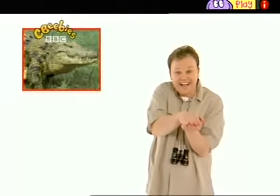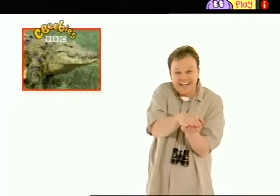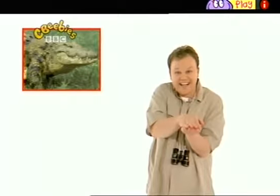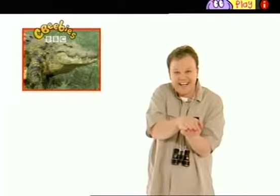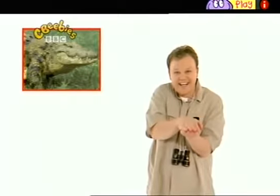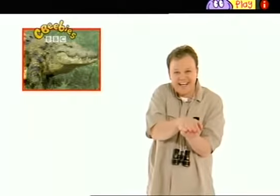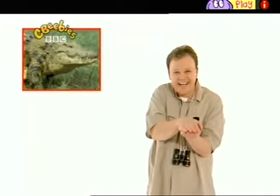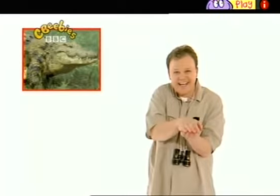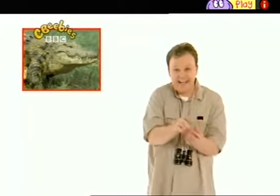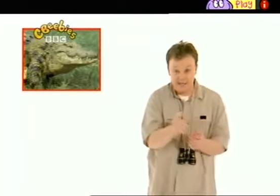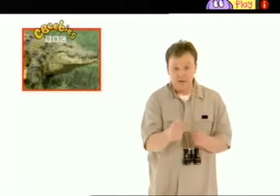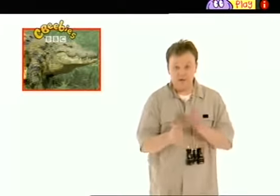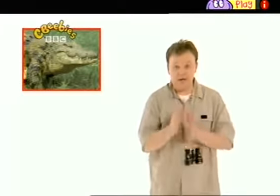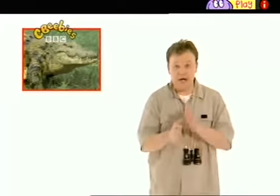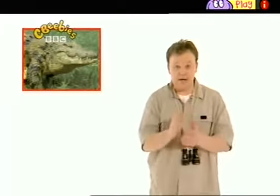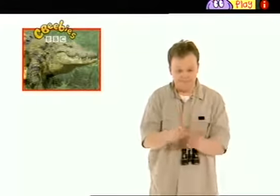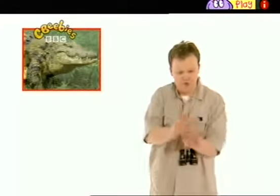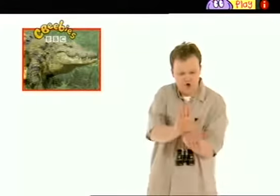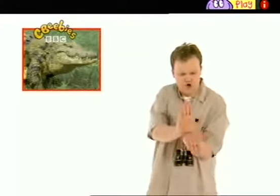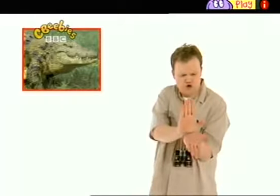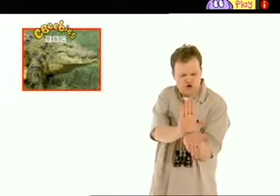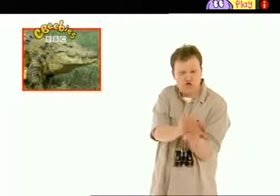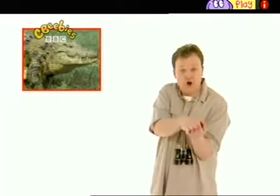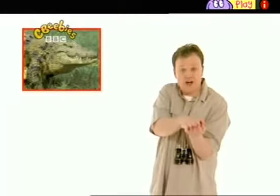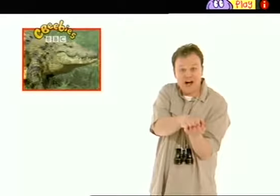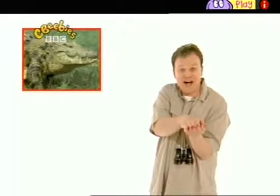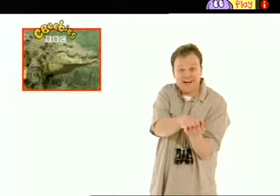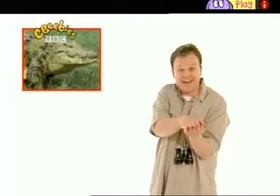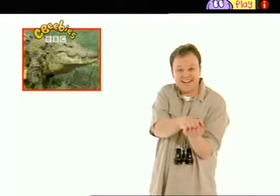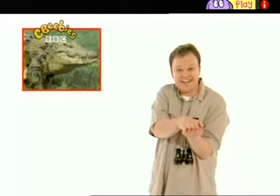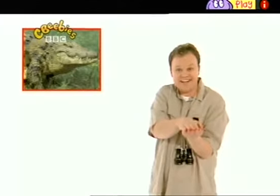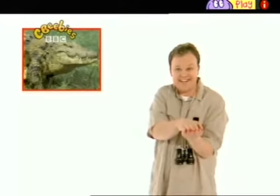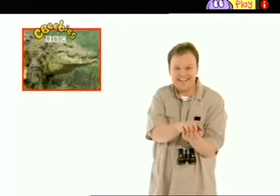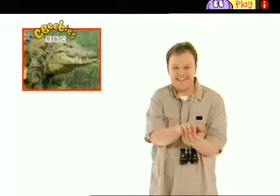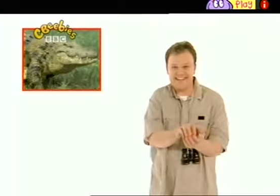crocodile. You sign crocodile.